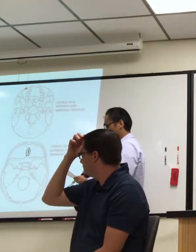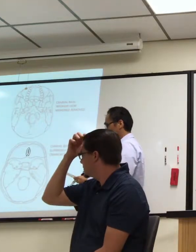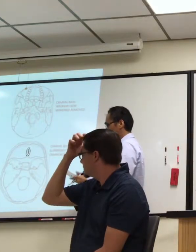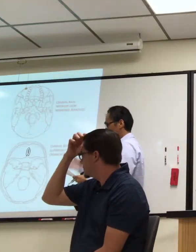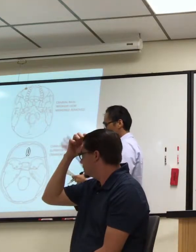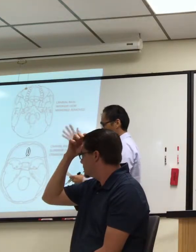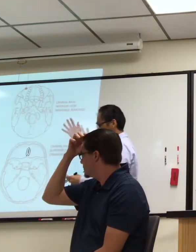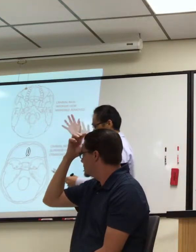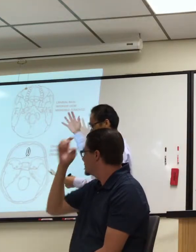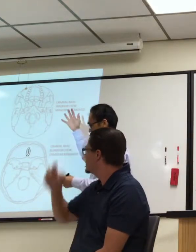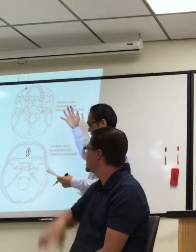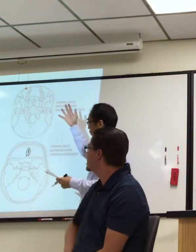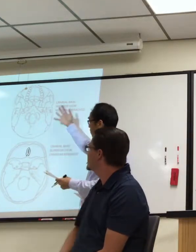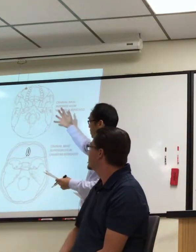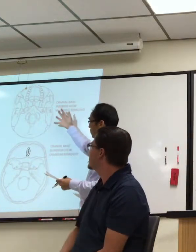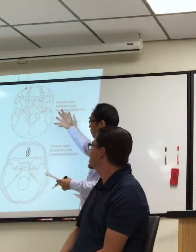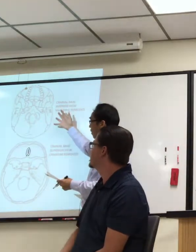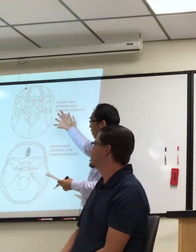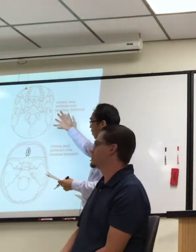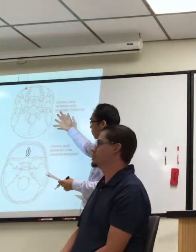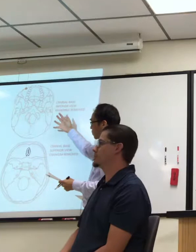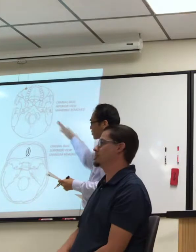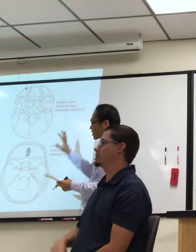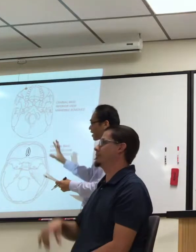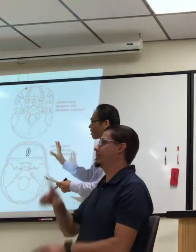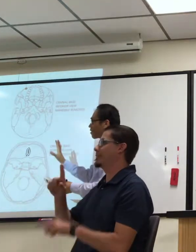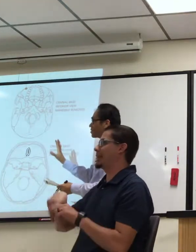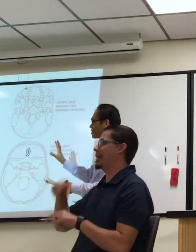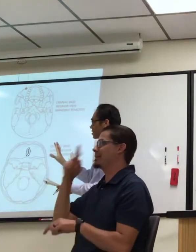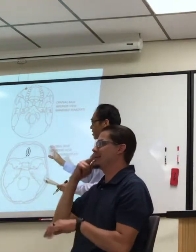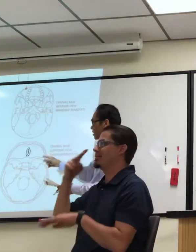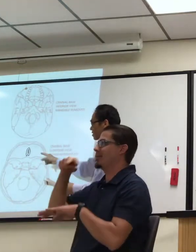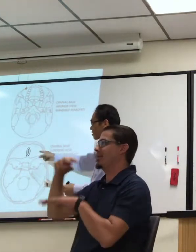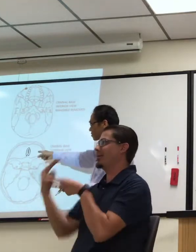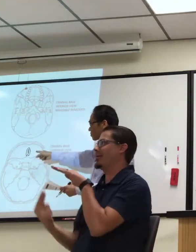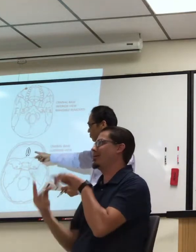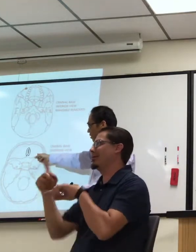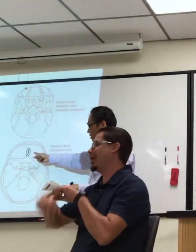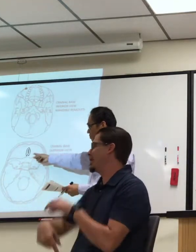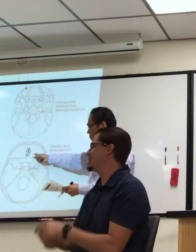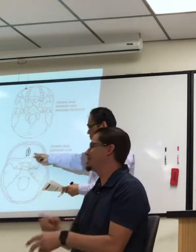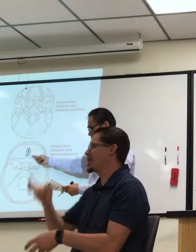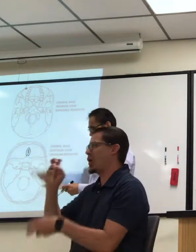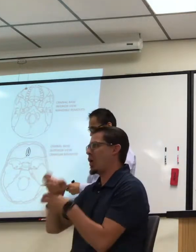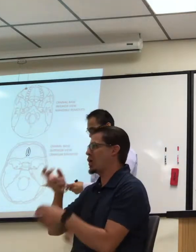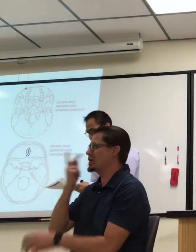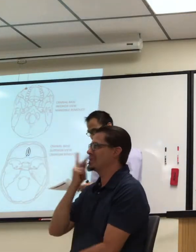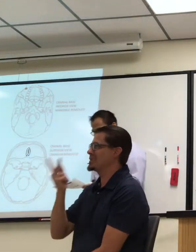And you don't really see it from this view at all. So it's kind of hard to see. It's really best looked right